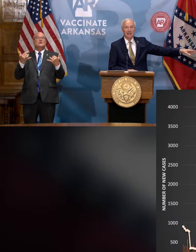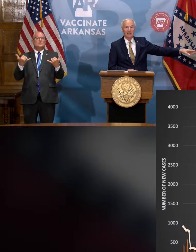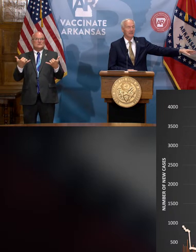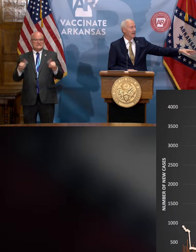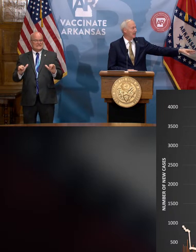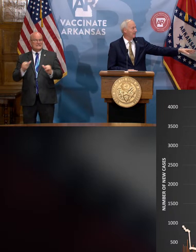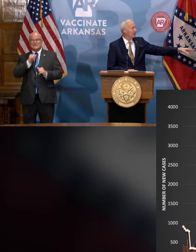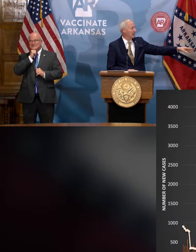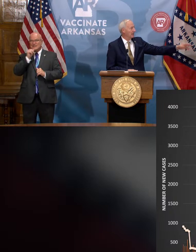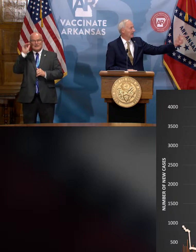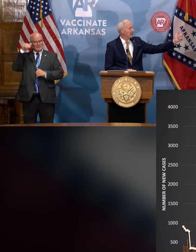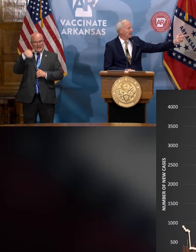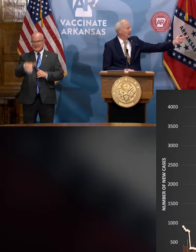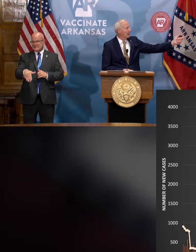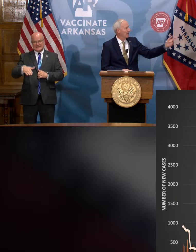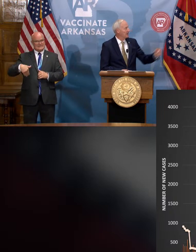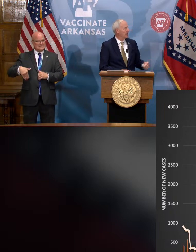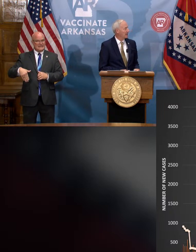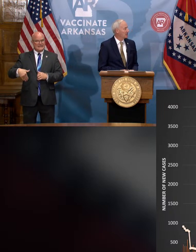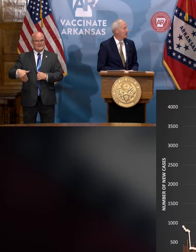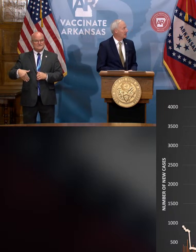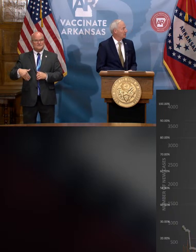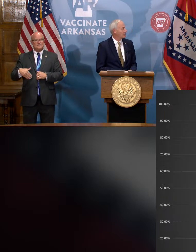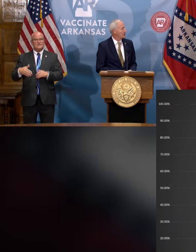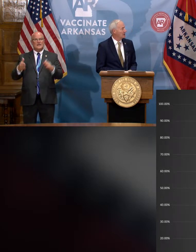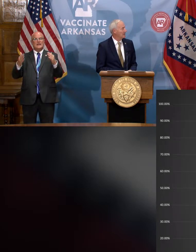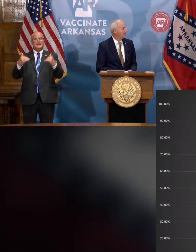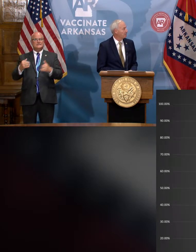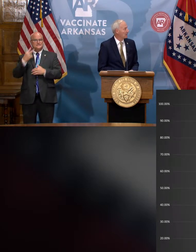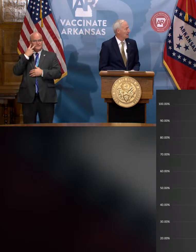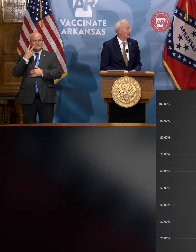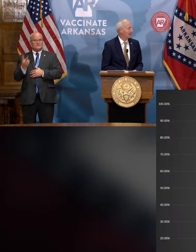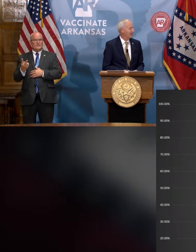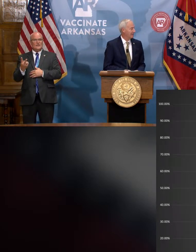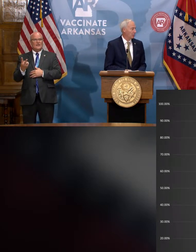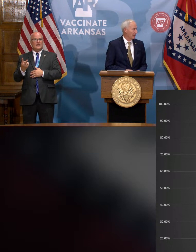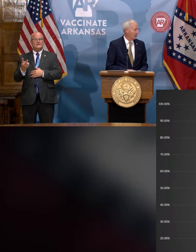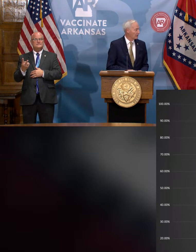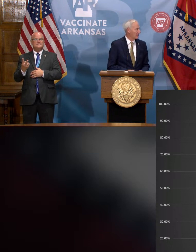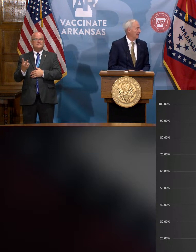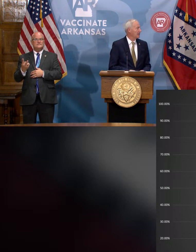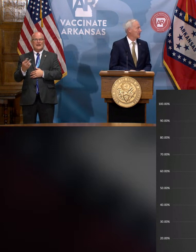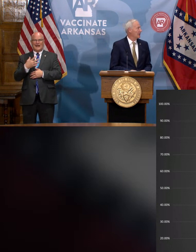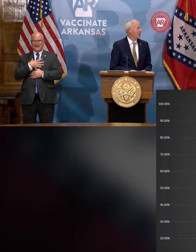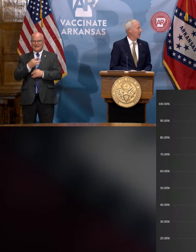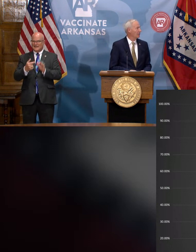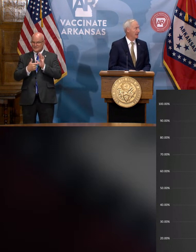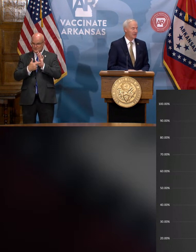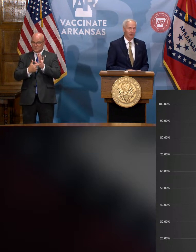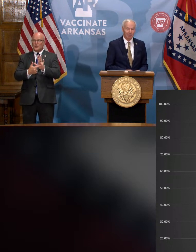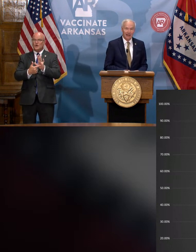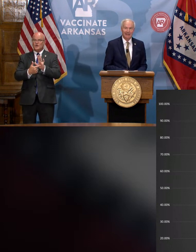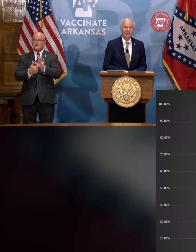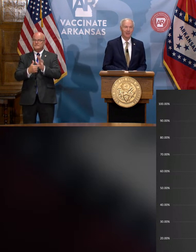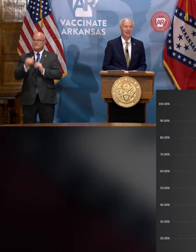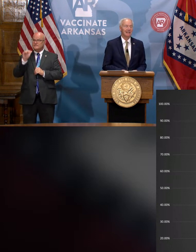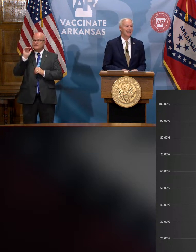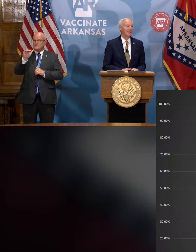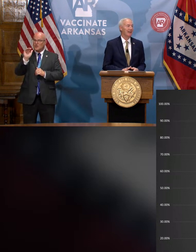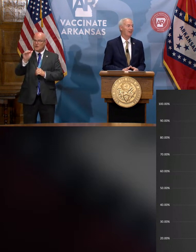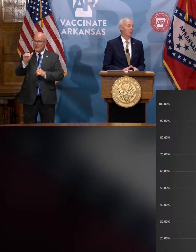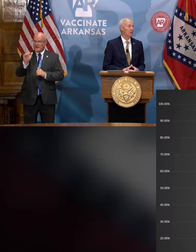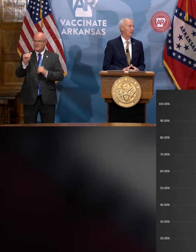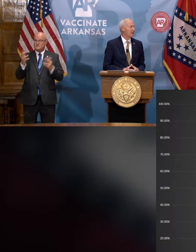still not down to that level yet. The next you'll see what I always like to show as a